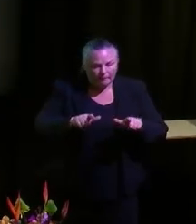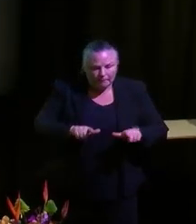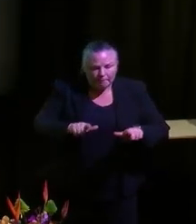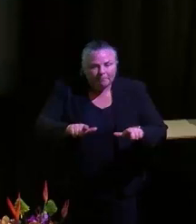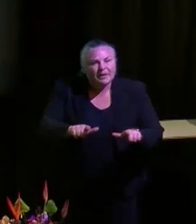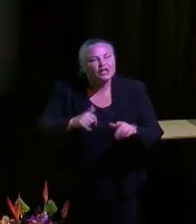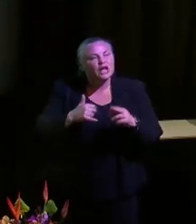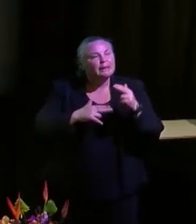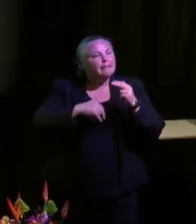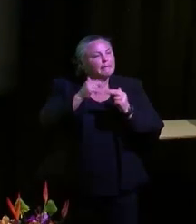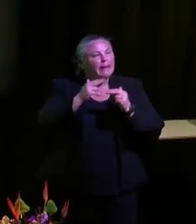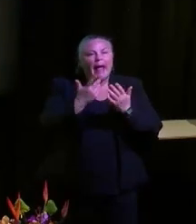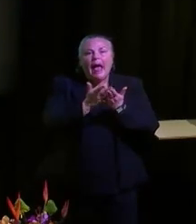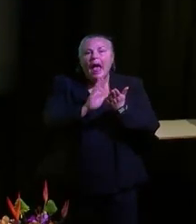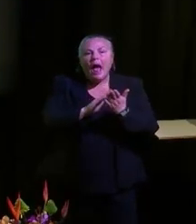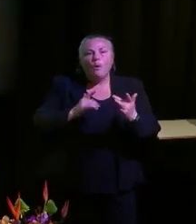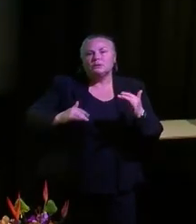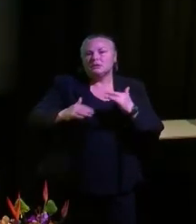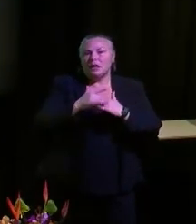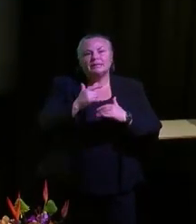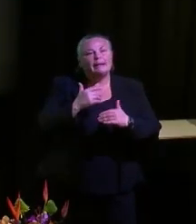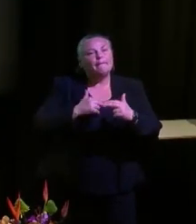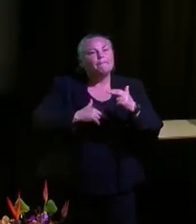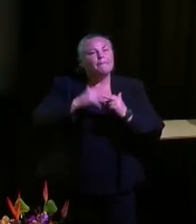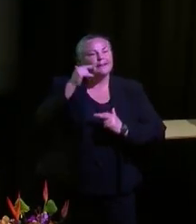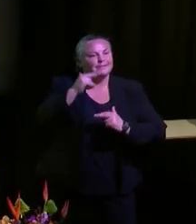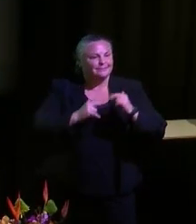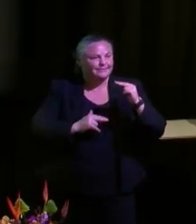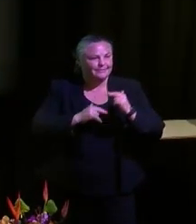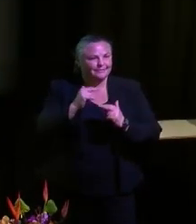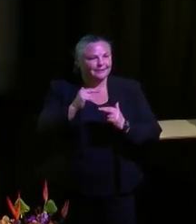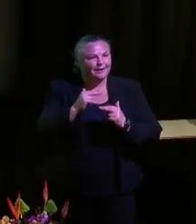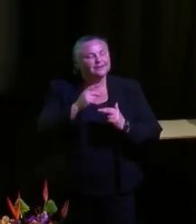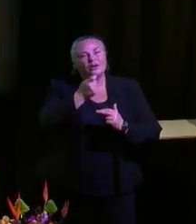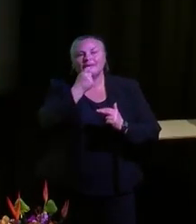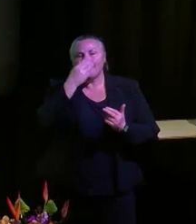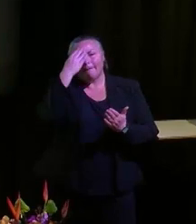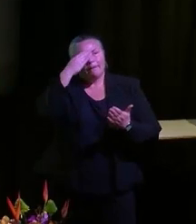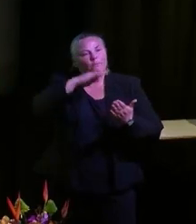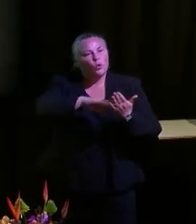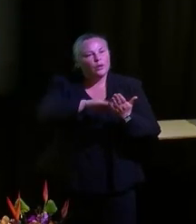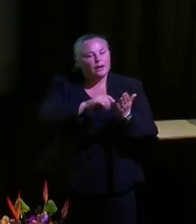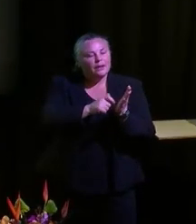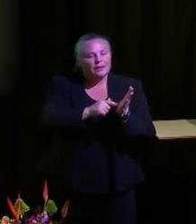society, they're also like these small memorial tiles as well.